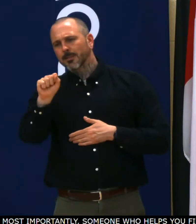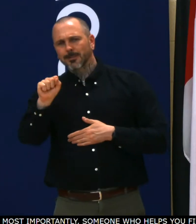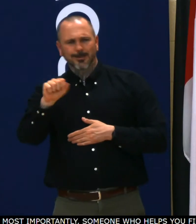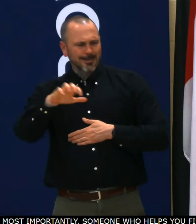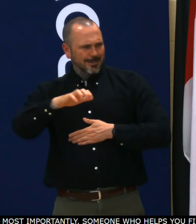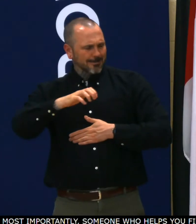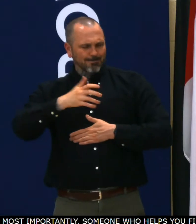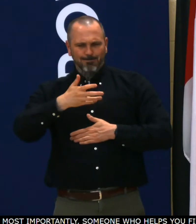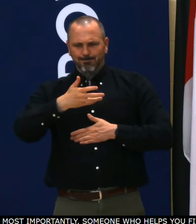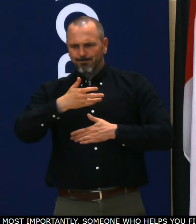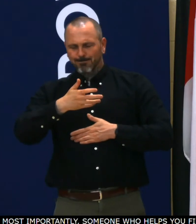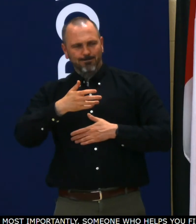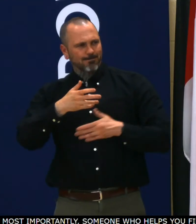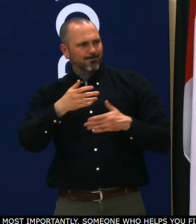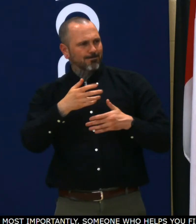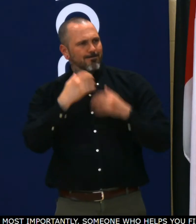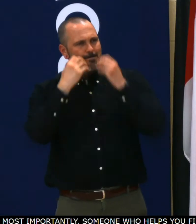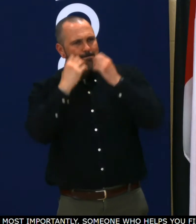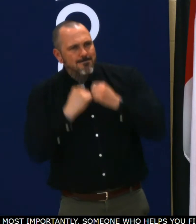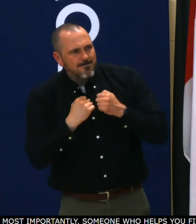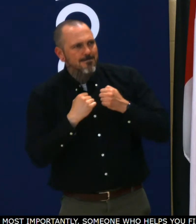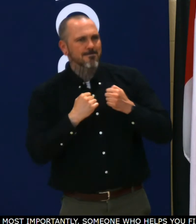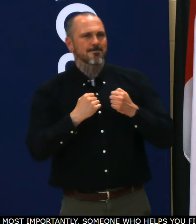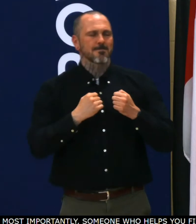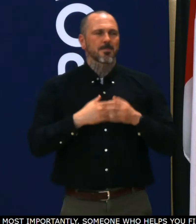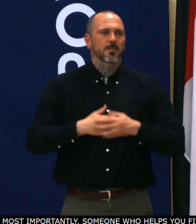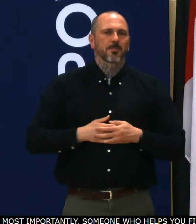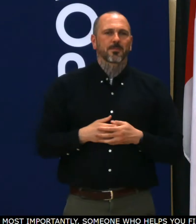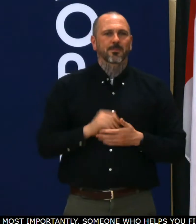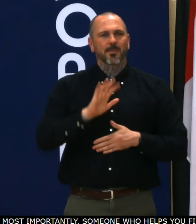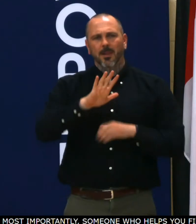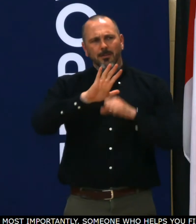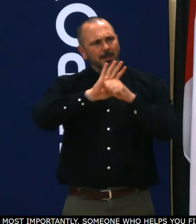committee, and through your advocacy work.